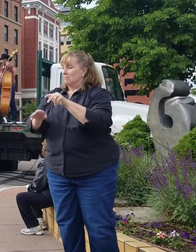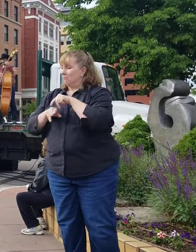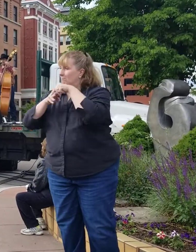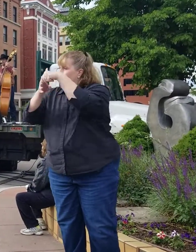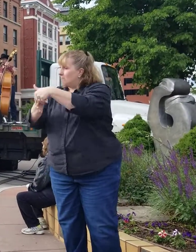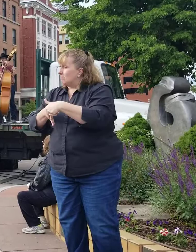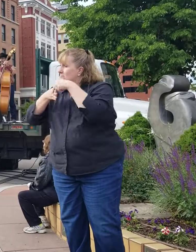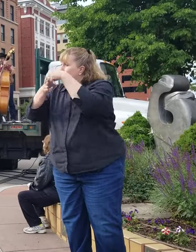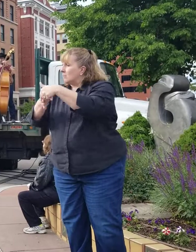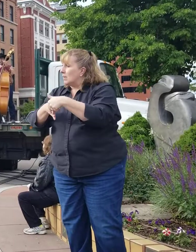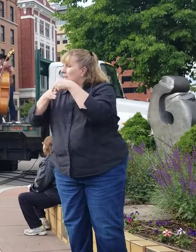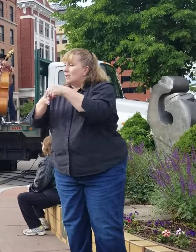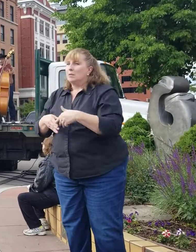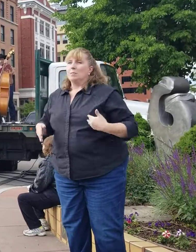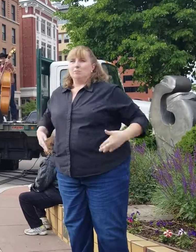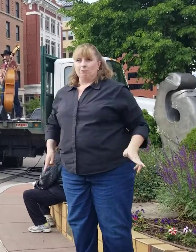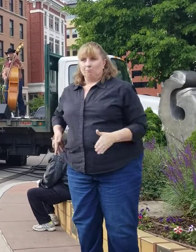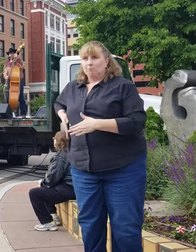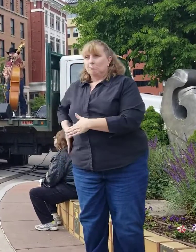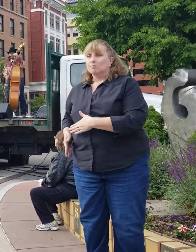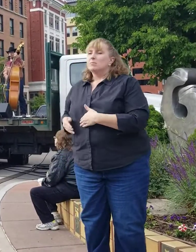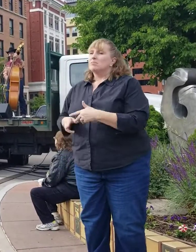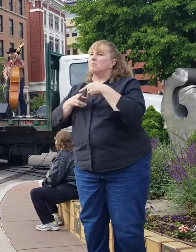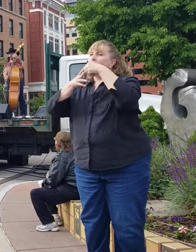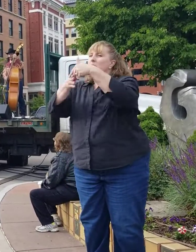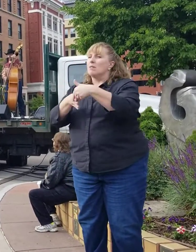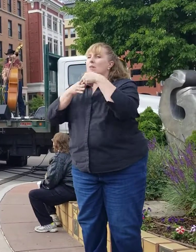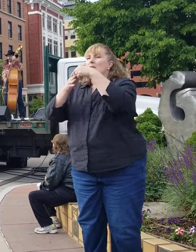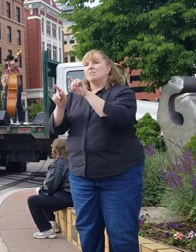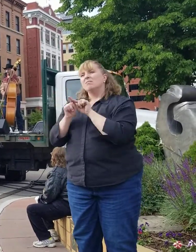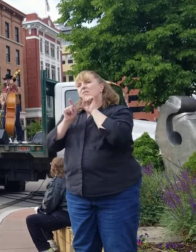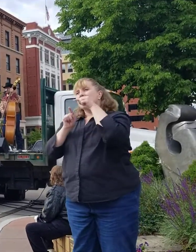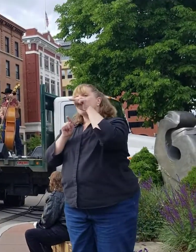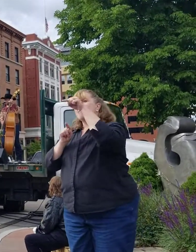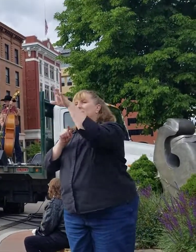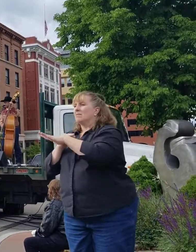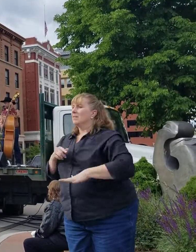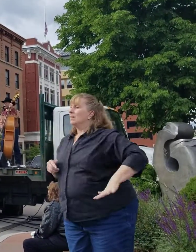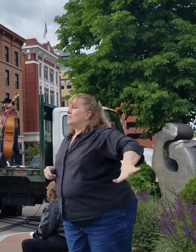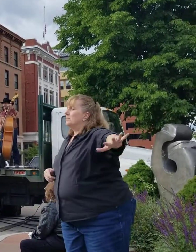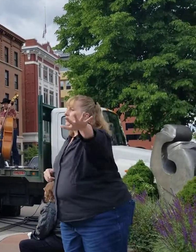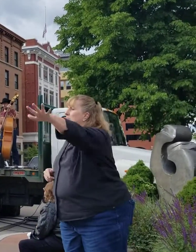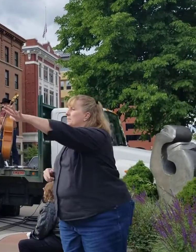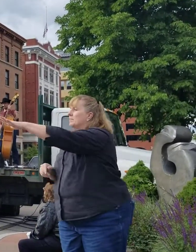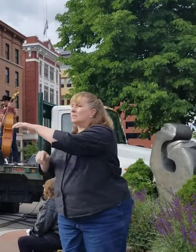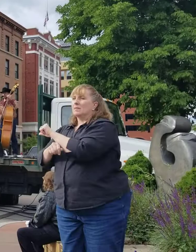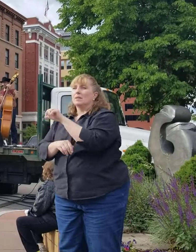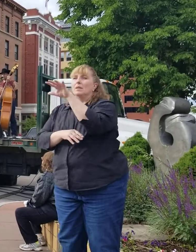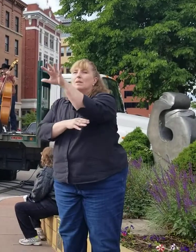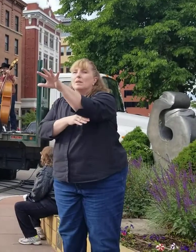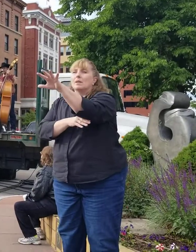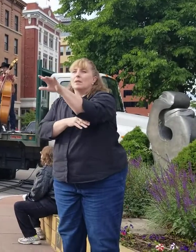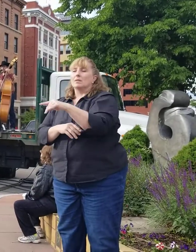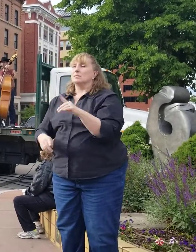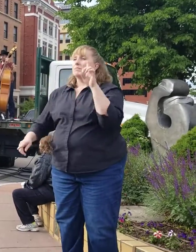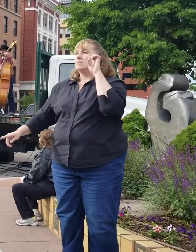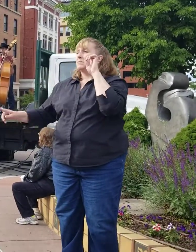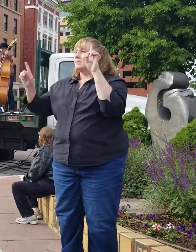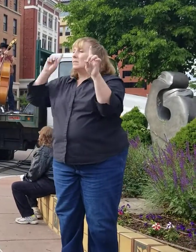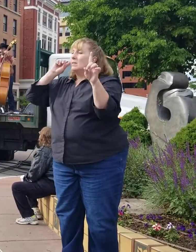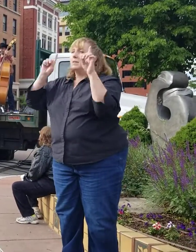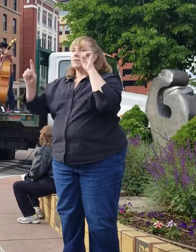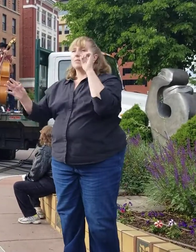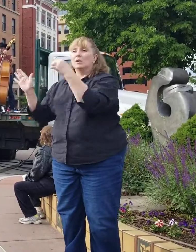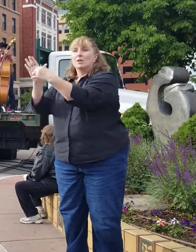horse between my legs, around and out on the range. Just to kick it in the side, make your